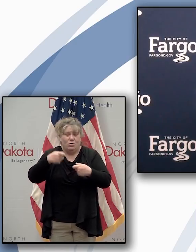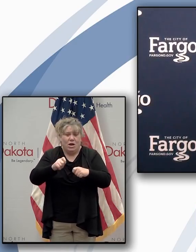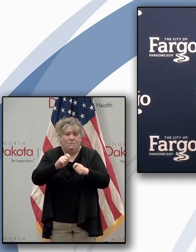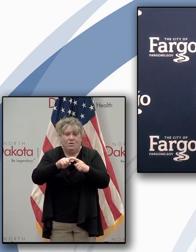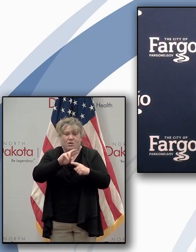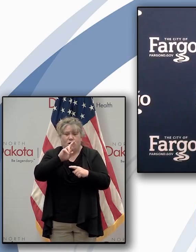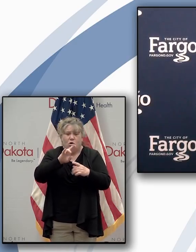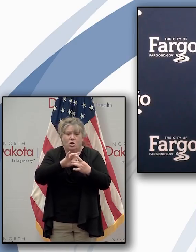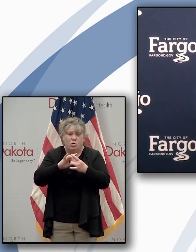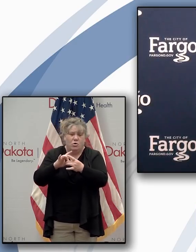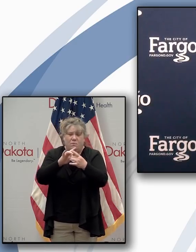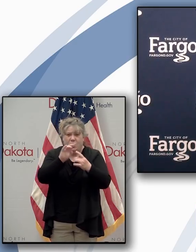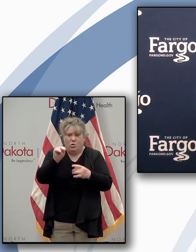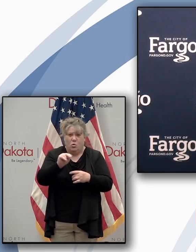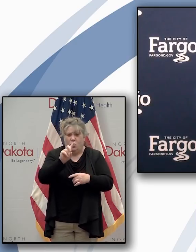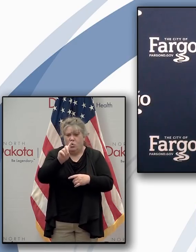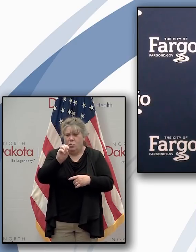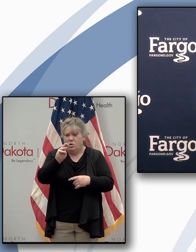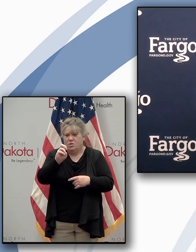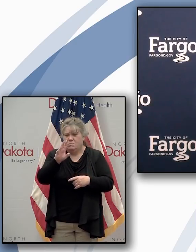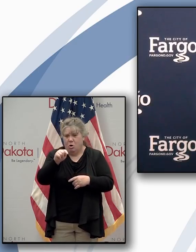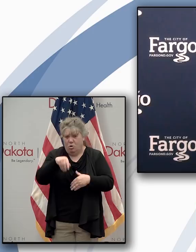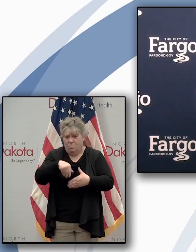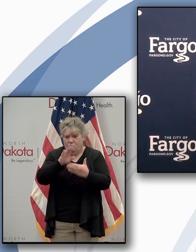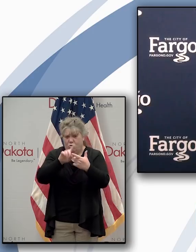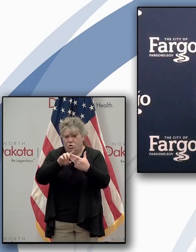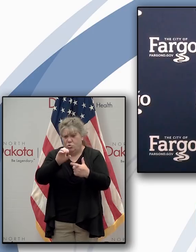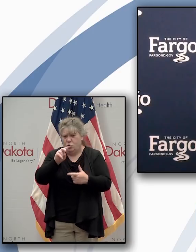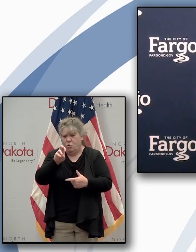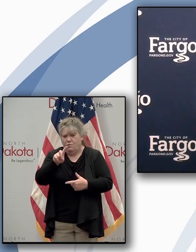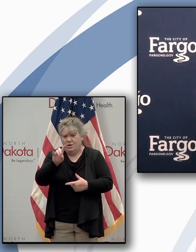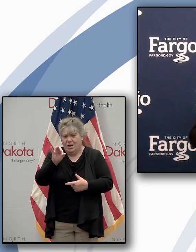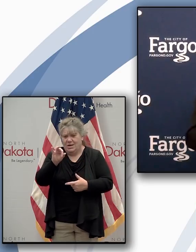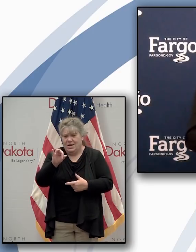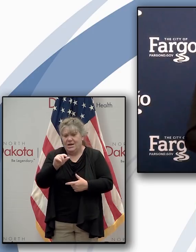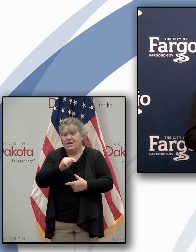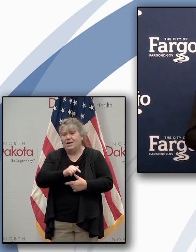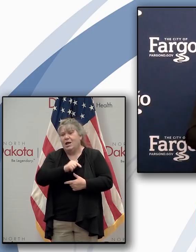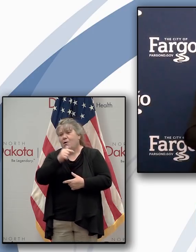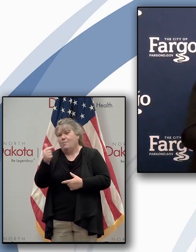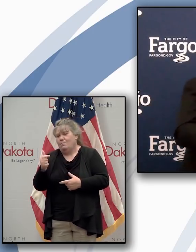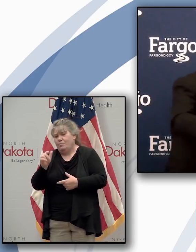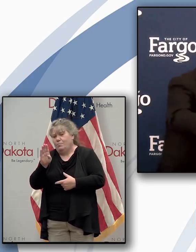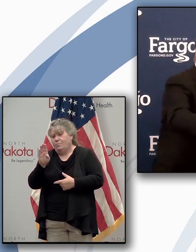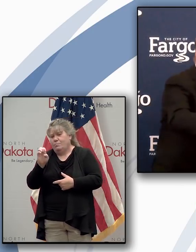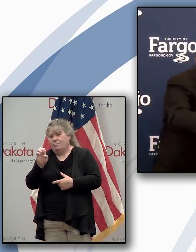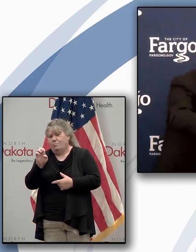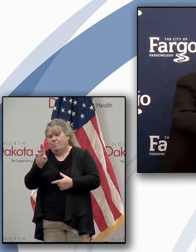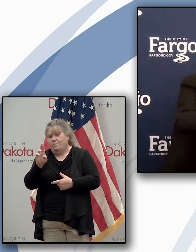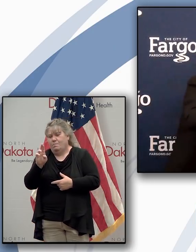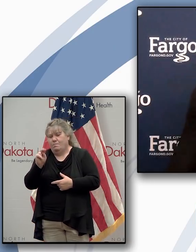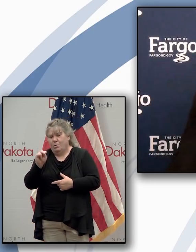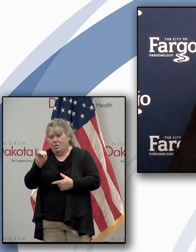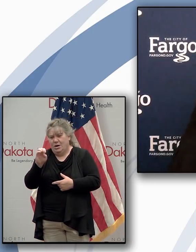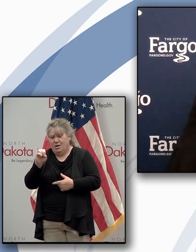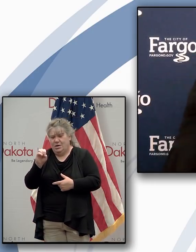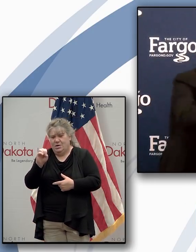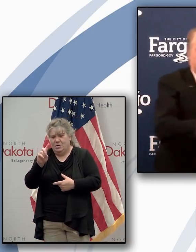North Dakota smart approach to COVID-19. And now President Bernie Dardis will speak.